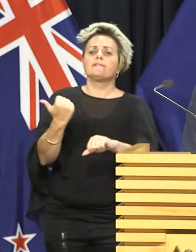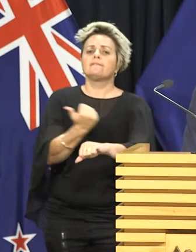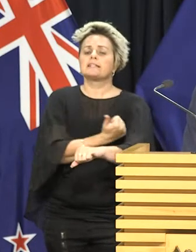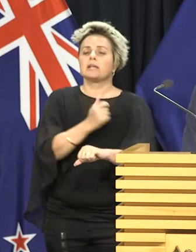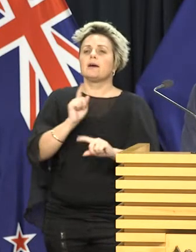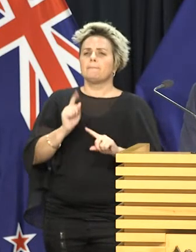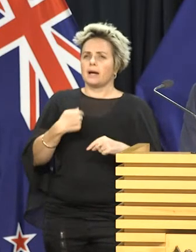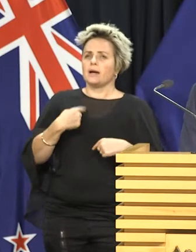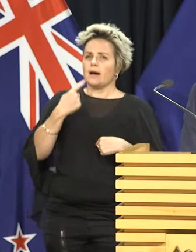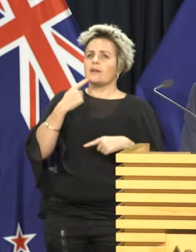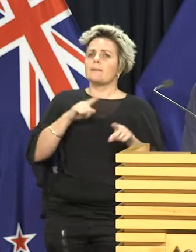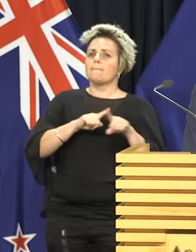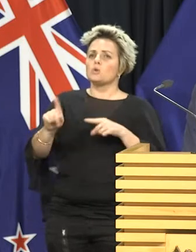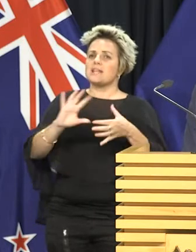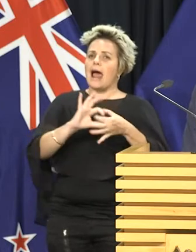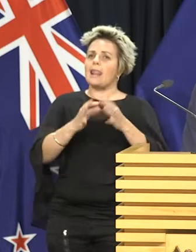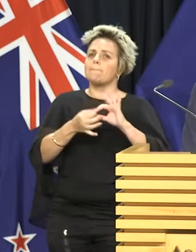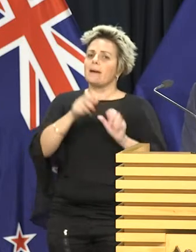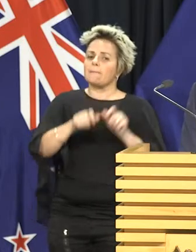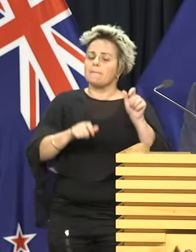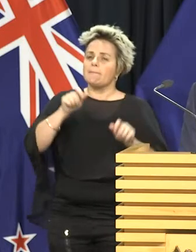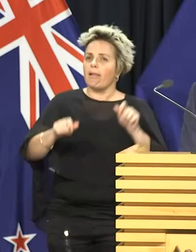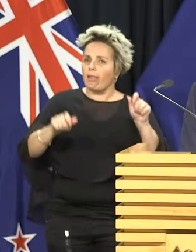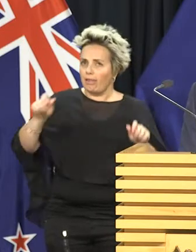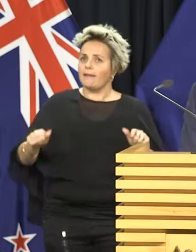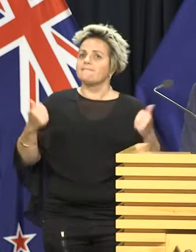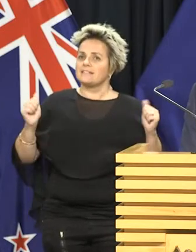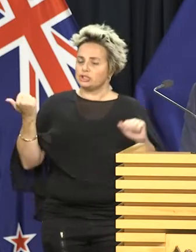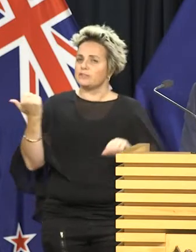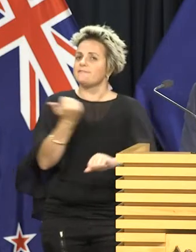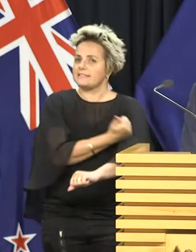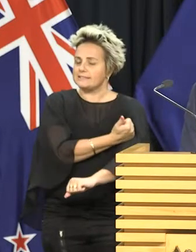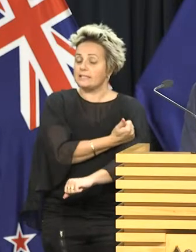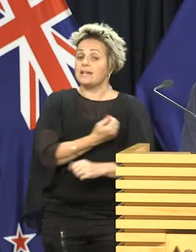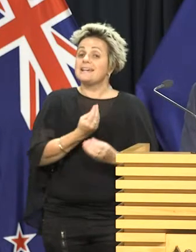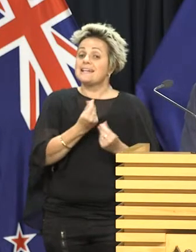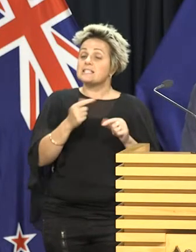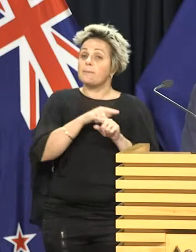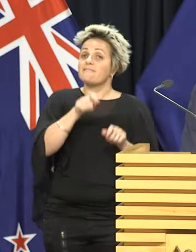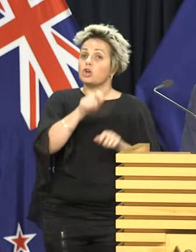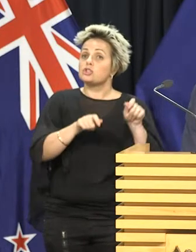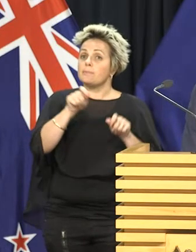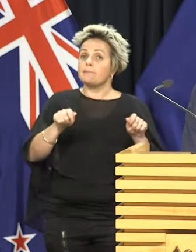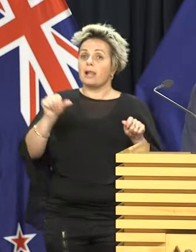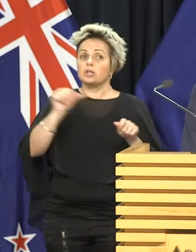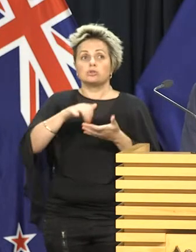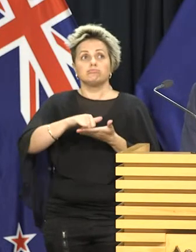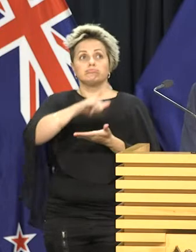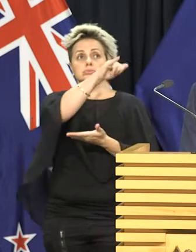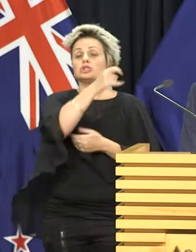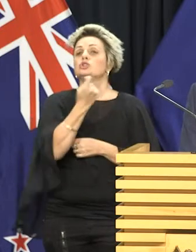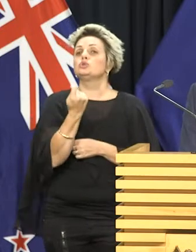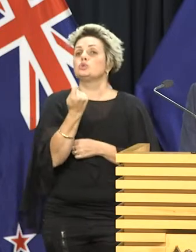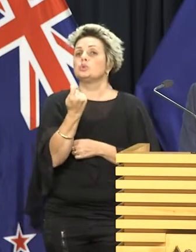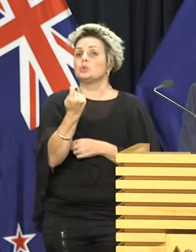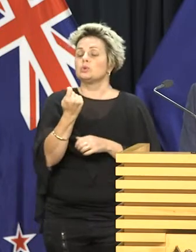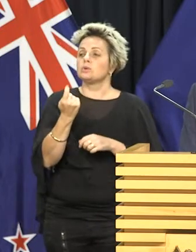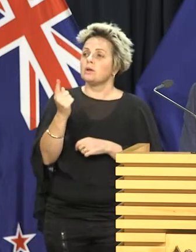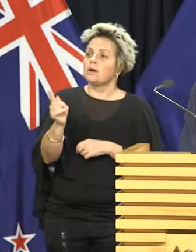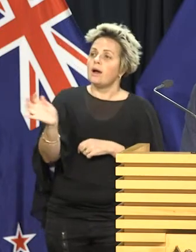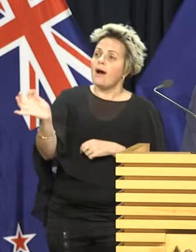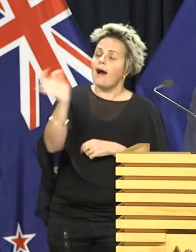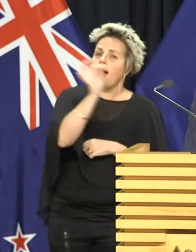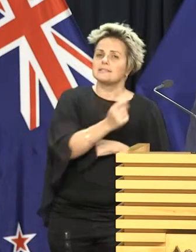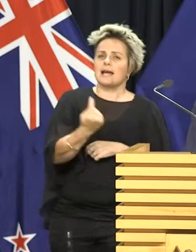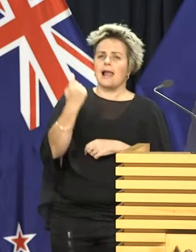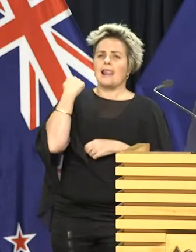the majority of them were Olympians. And in fact, some of those Olympians are due to depart fairly soon. Bloomfield, last